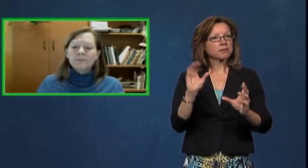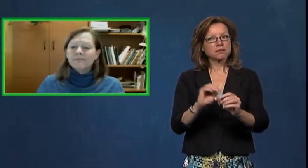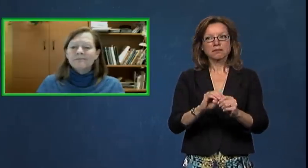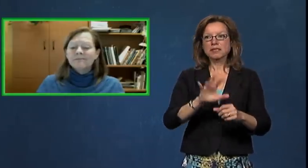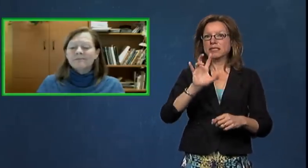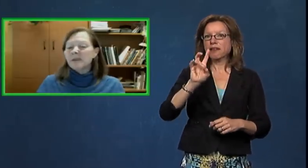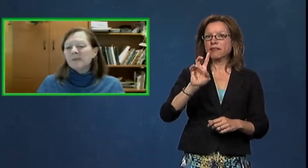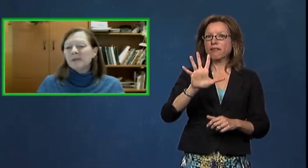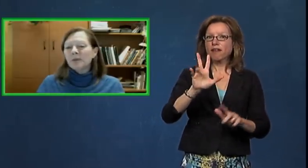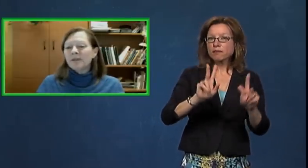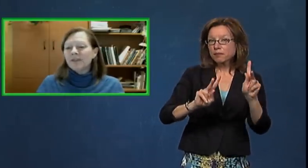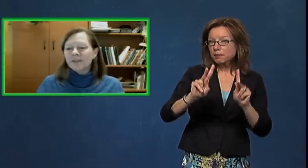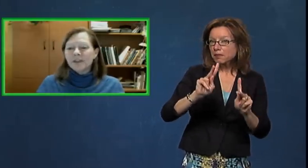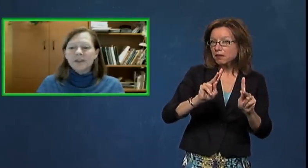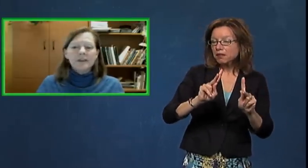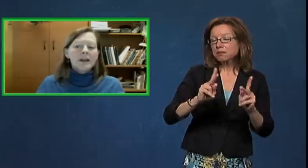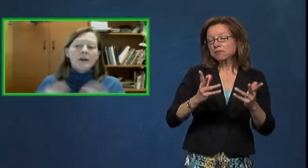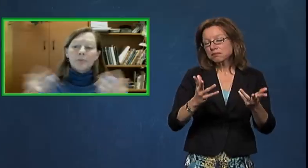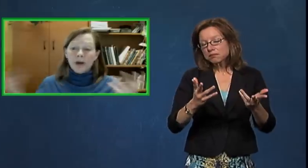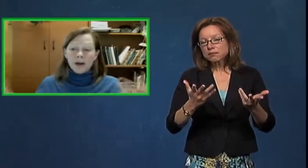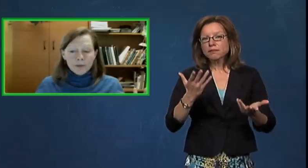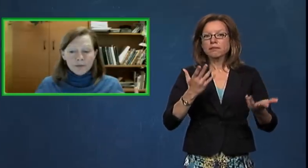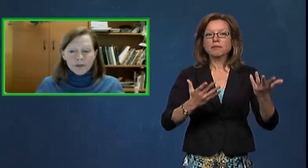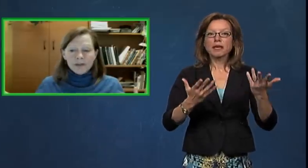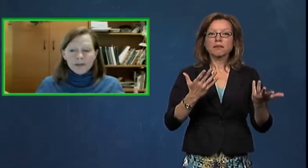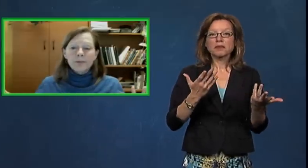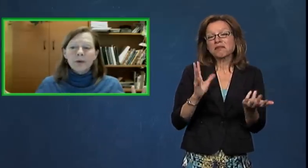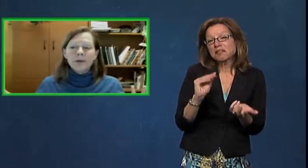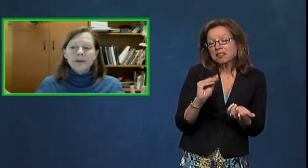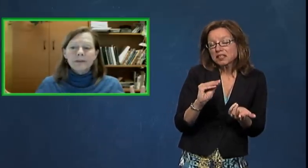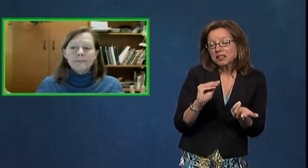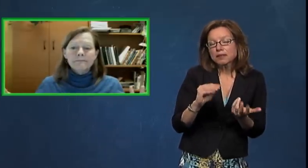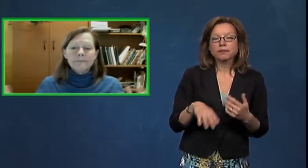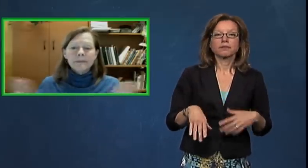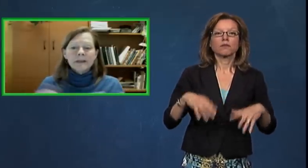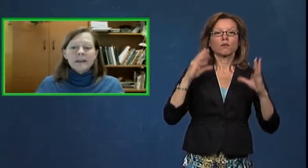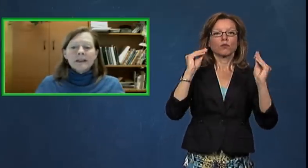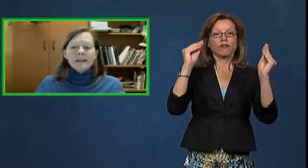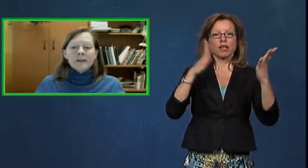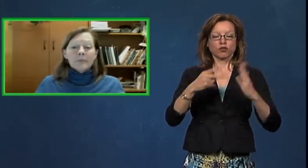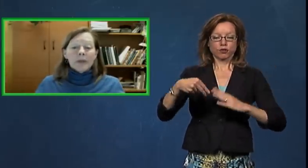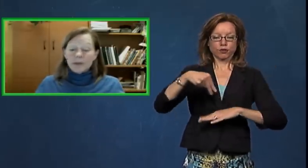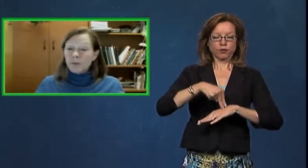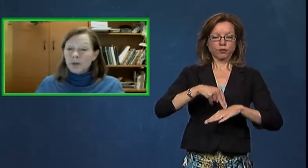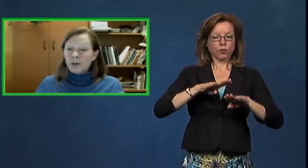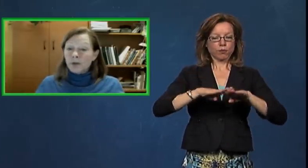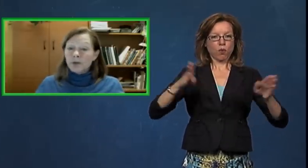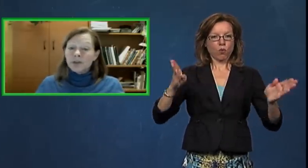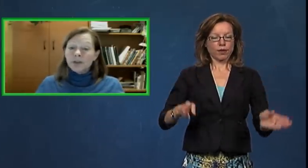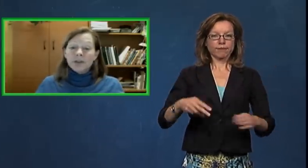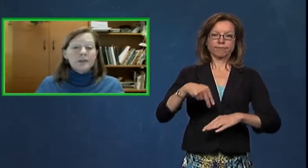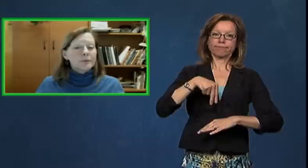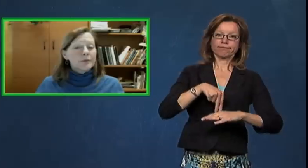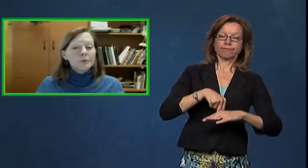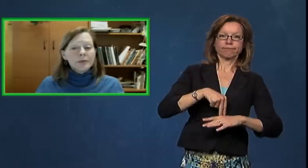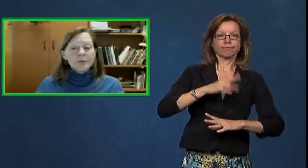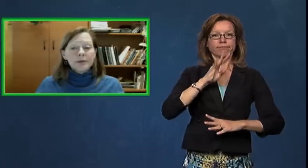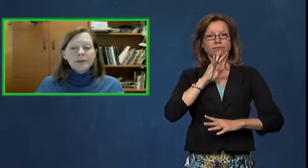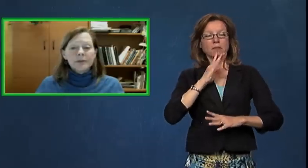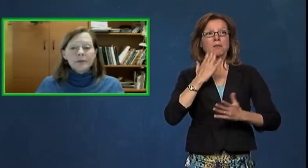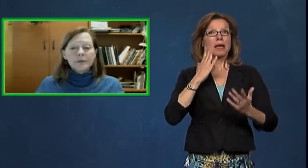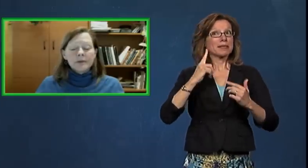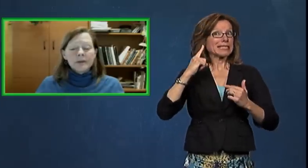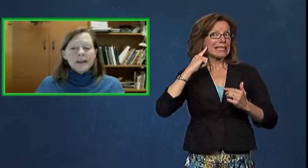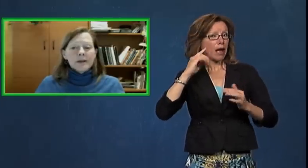room, maybe only 50, prof up front at a podium, maybe some good acoustics because the room looks